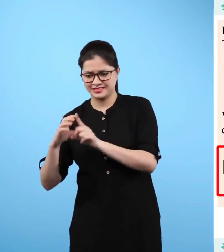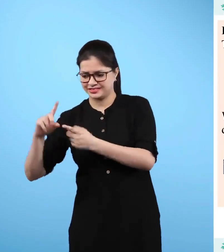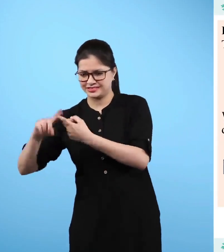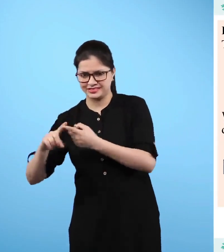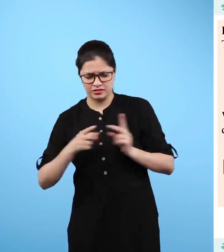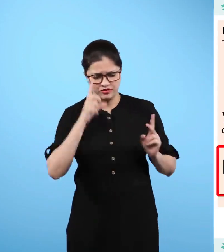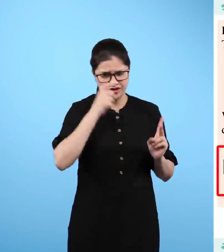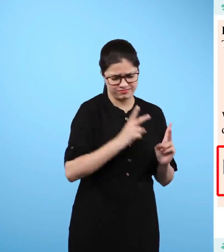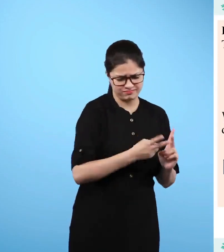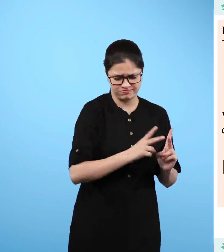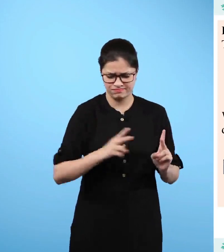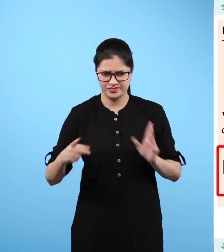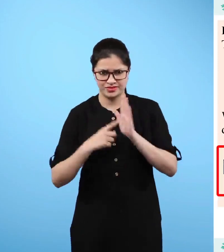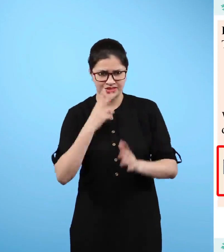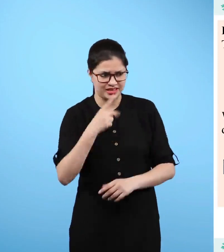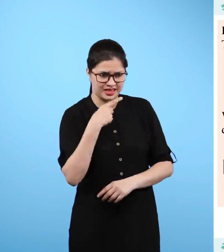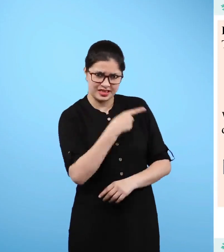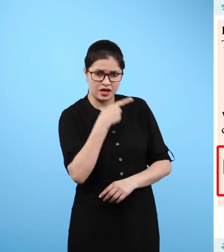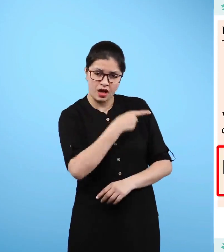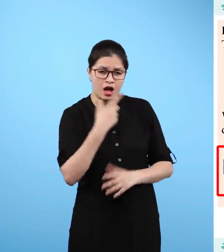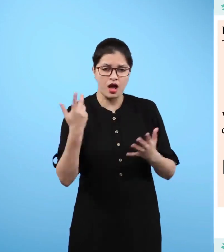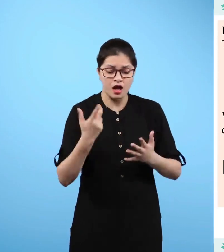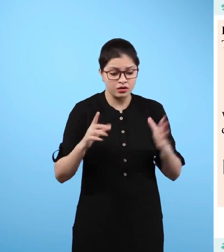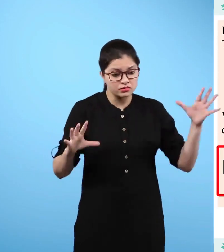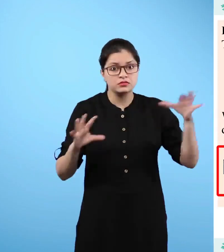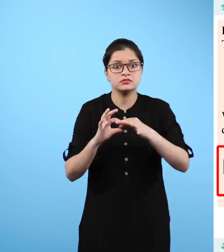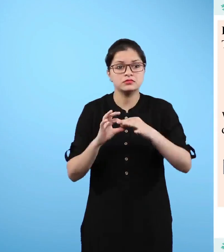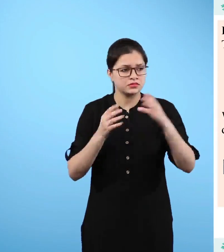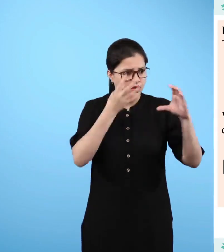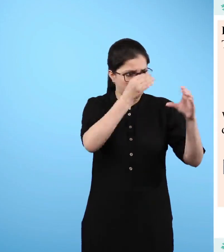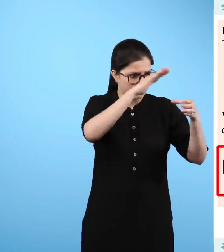D, E. 5 different options are there for you